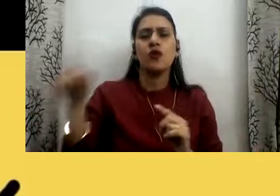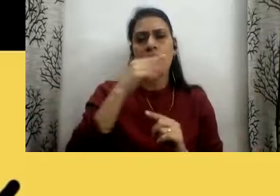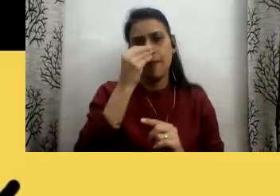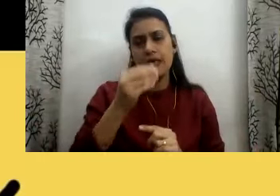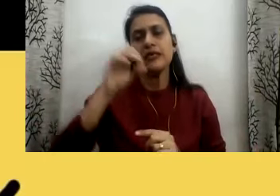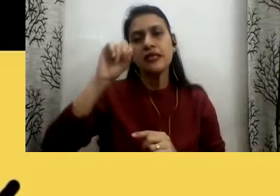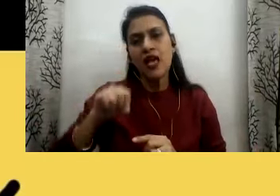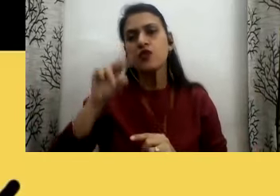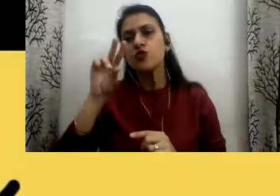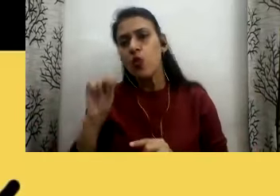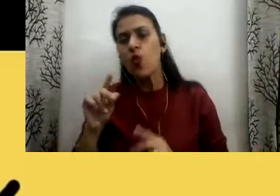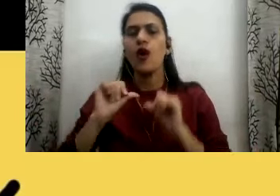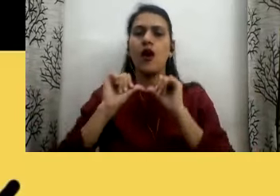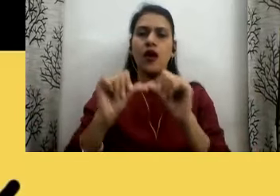box?